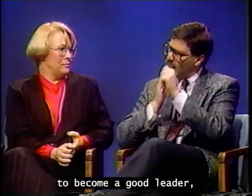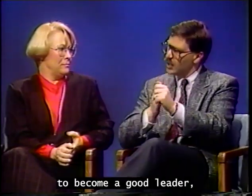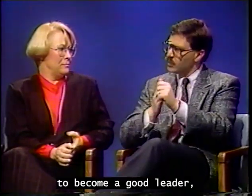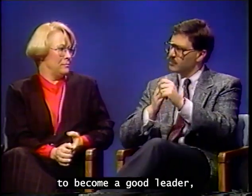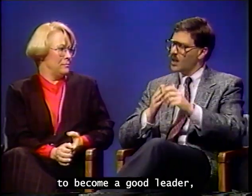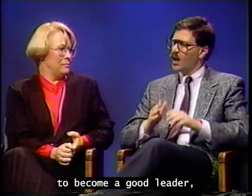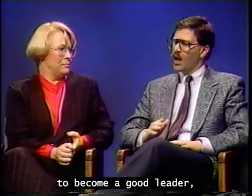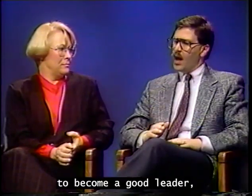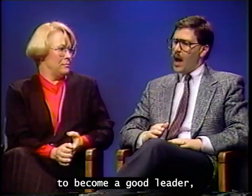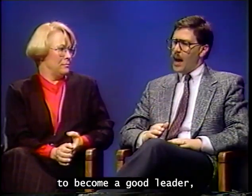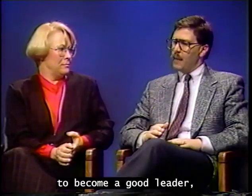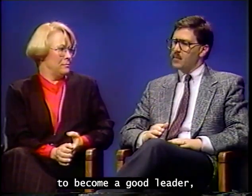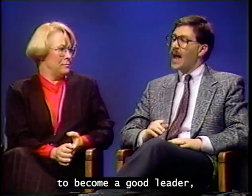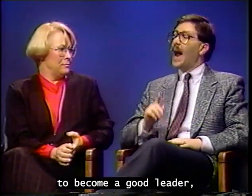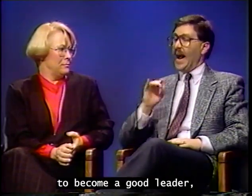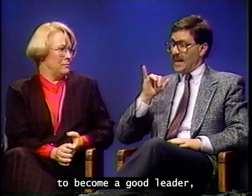become a good leader.